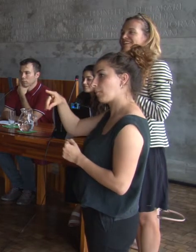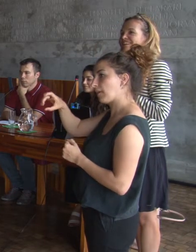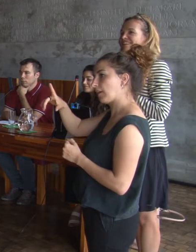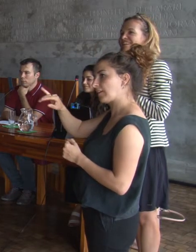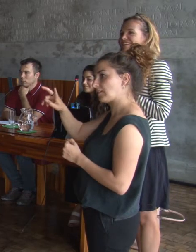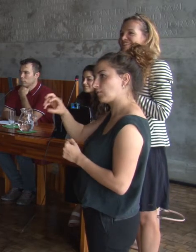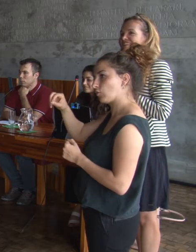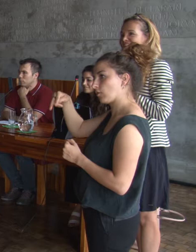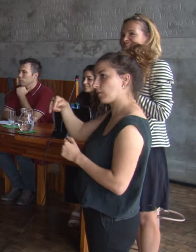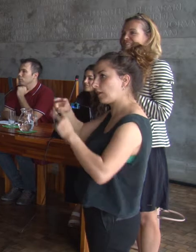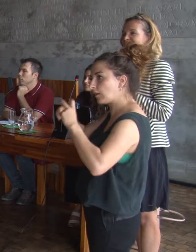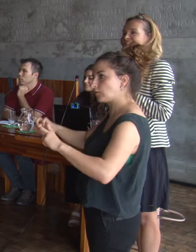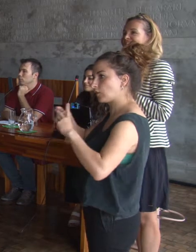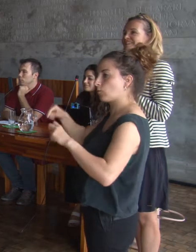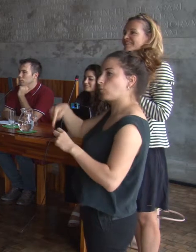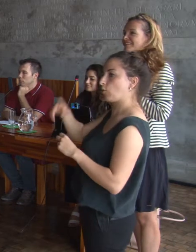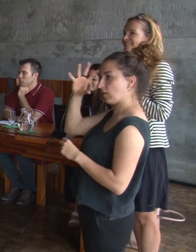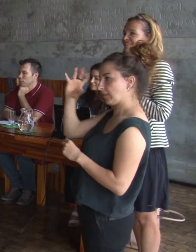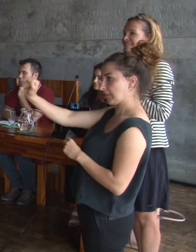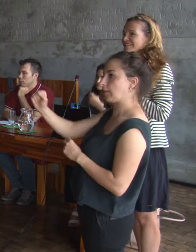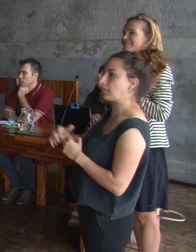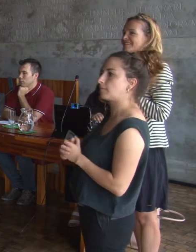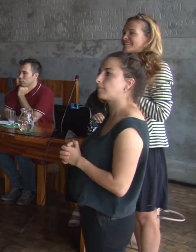research here at the Kaposkari University.